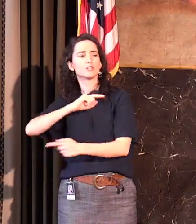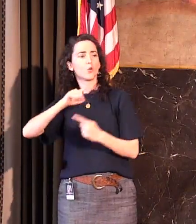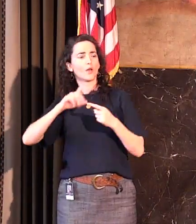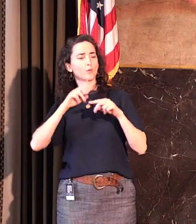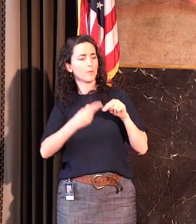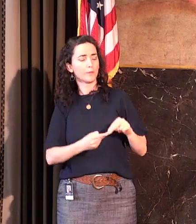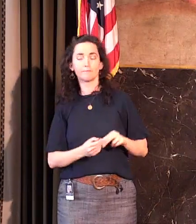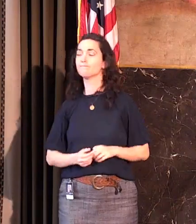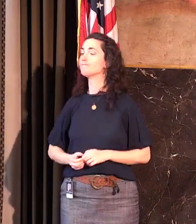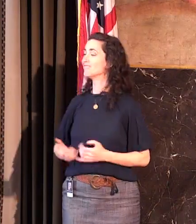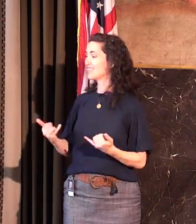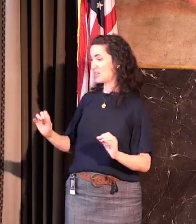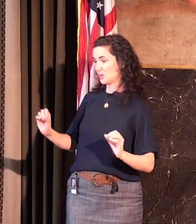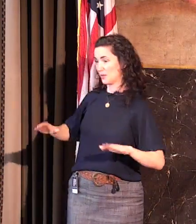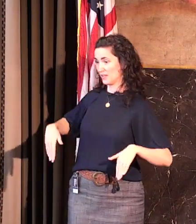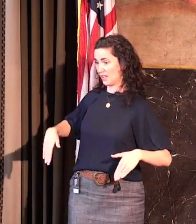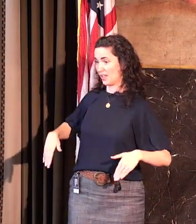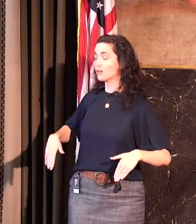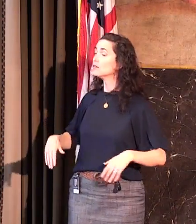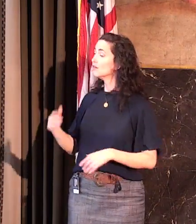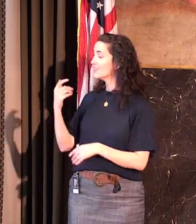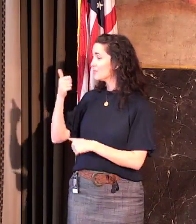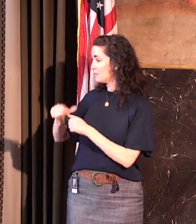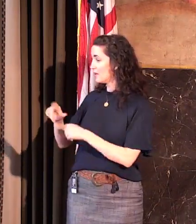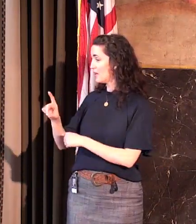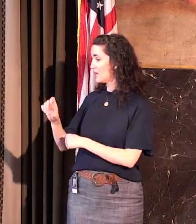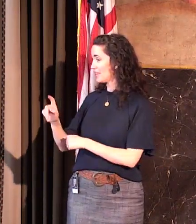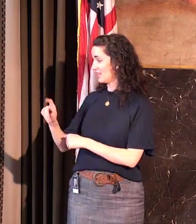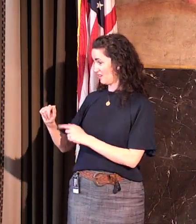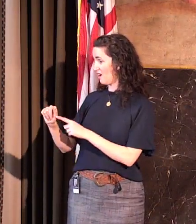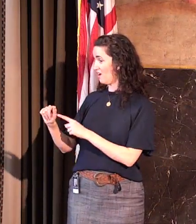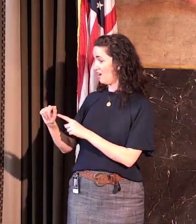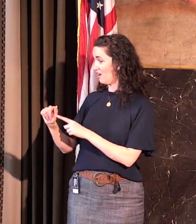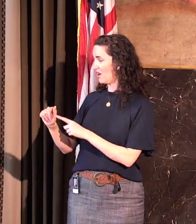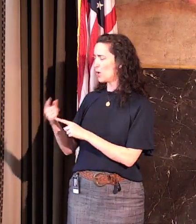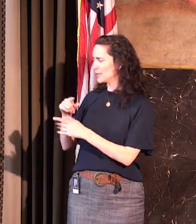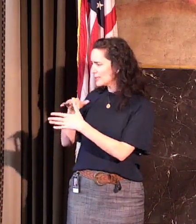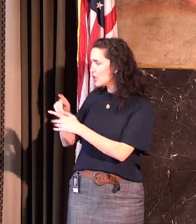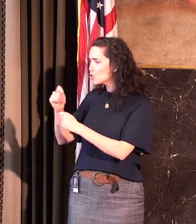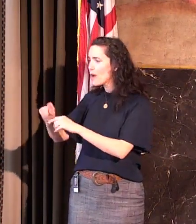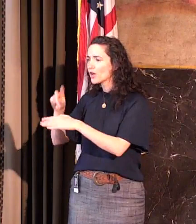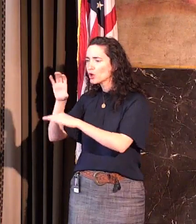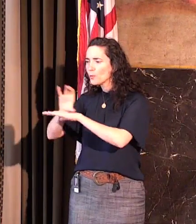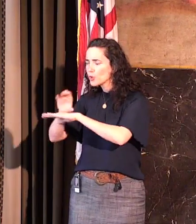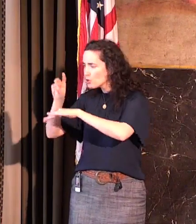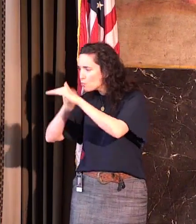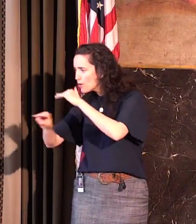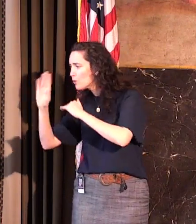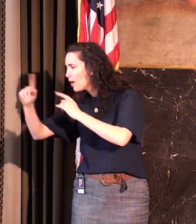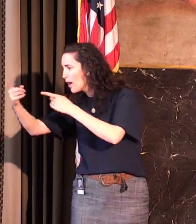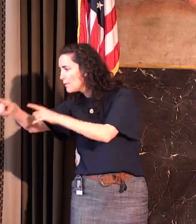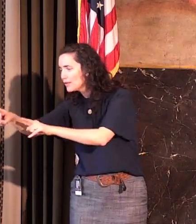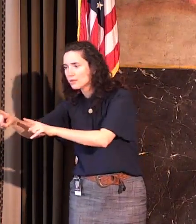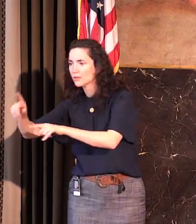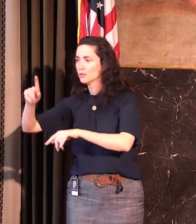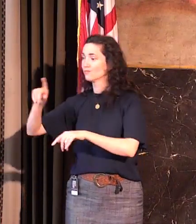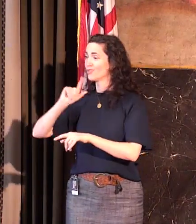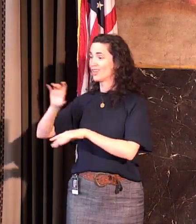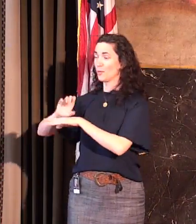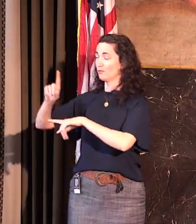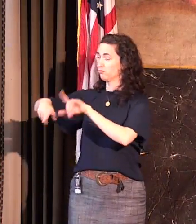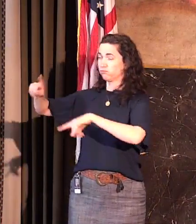Delta. The models with Delta were just all over the place and really hard to interpret in any meaningful